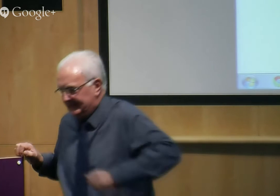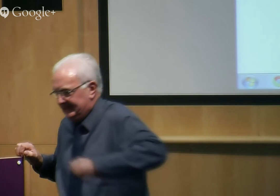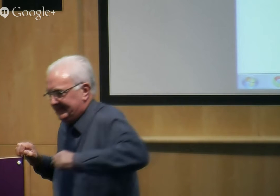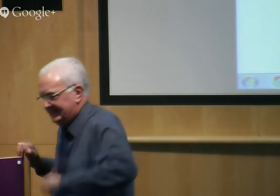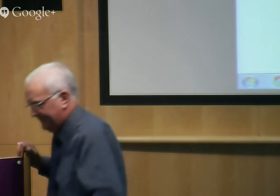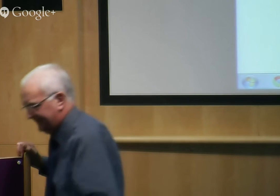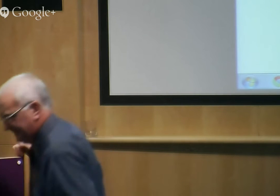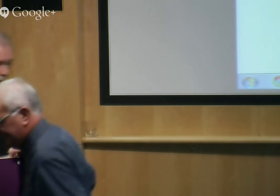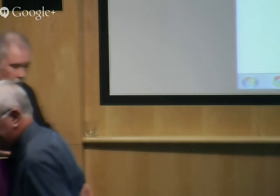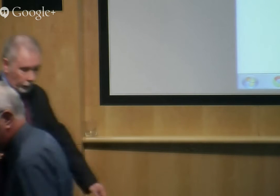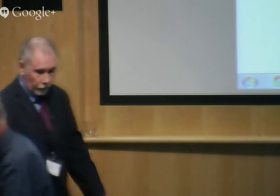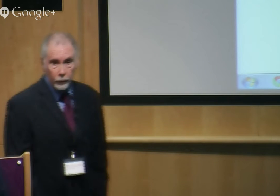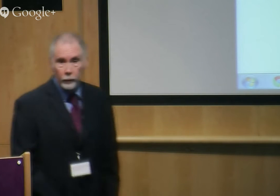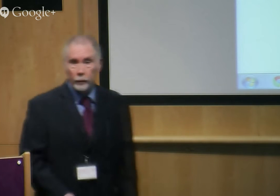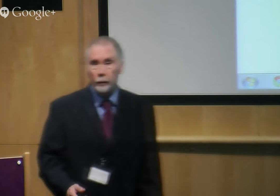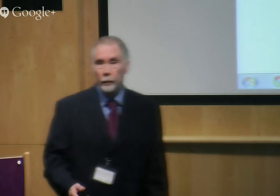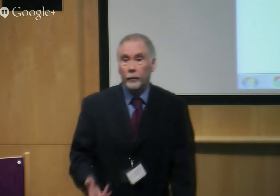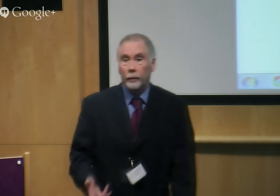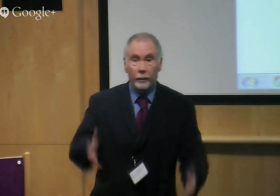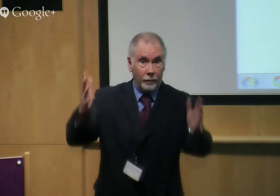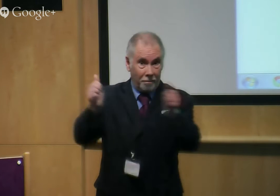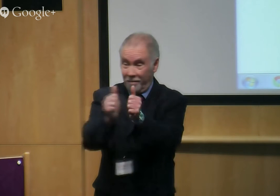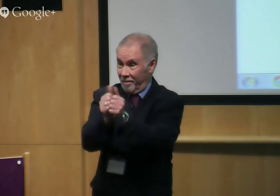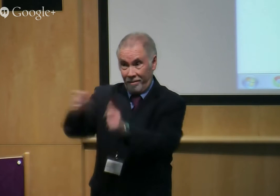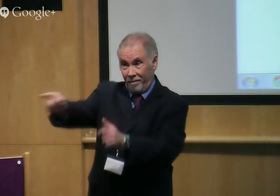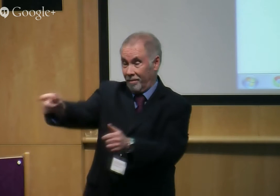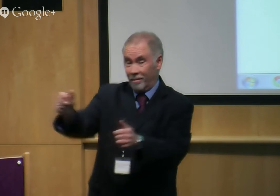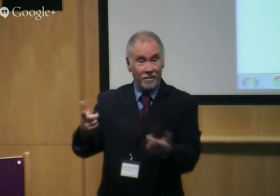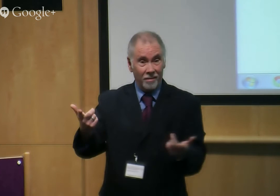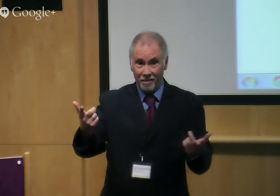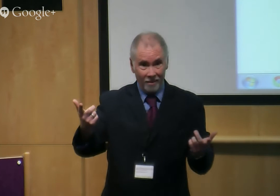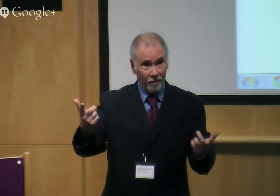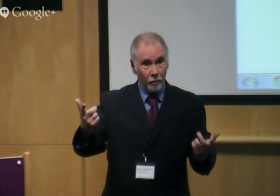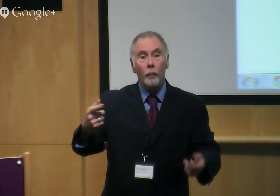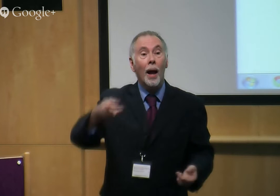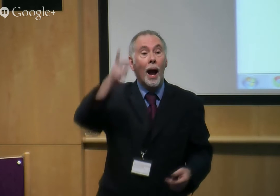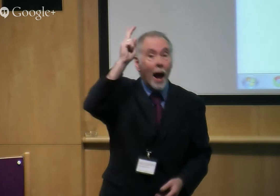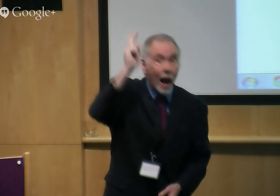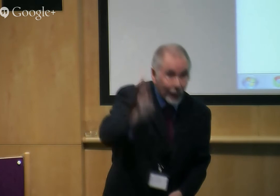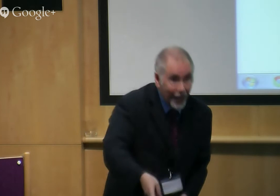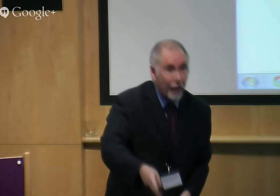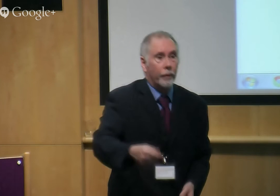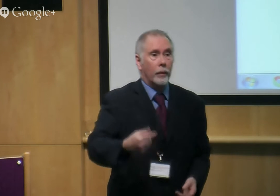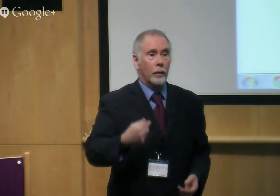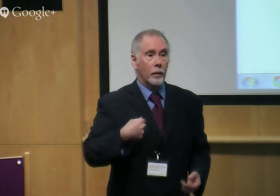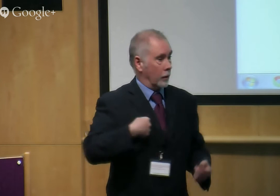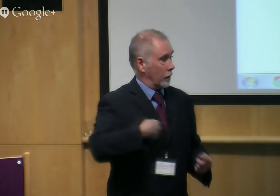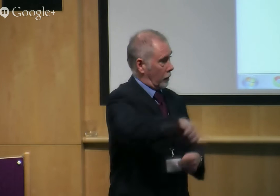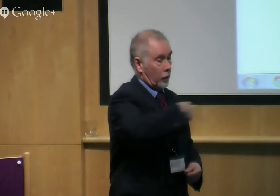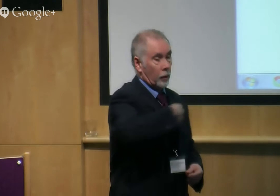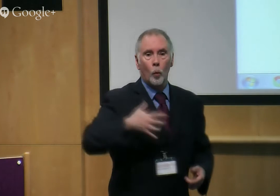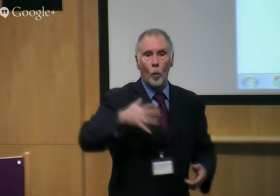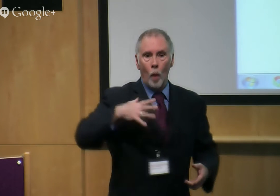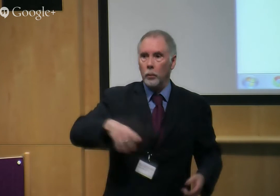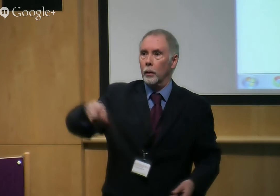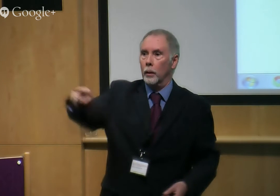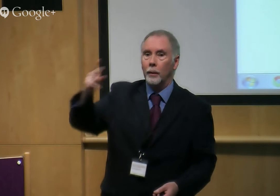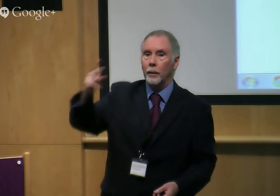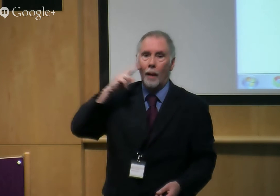not BSL? BDA. As you can see from the reactions of people in the room, I couldn't agree